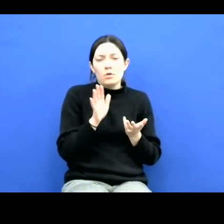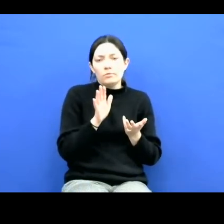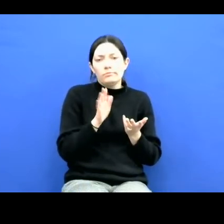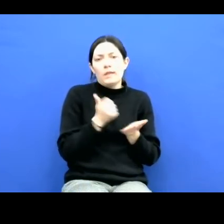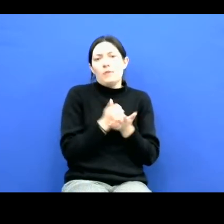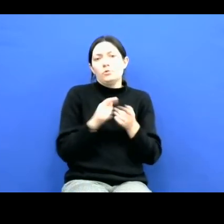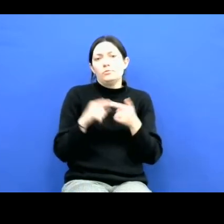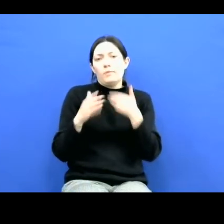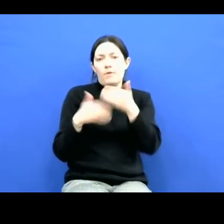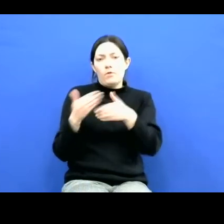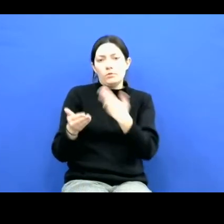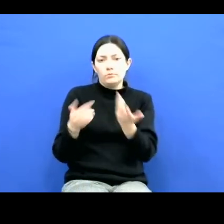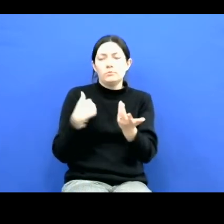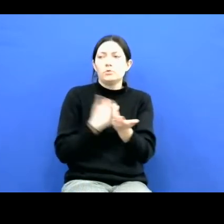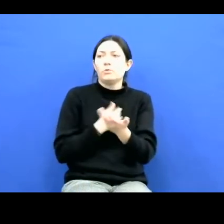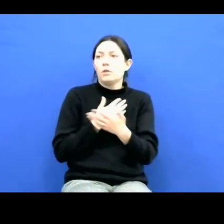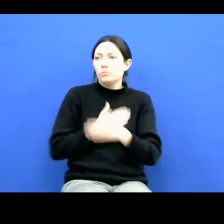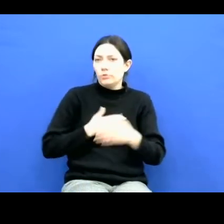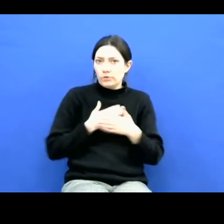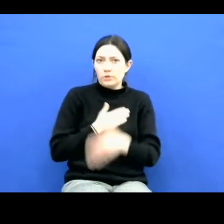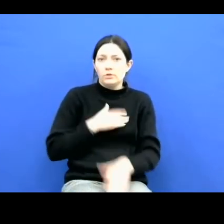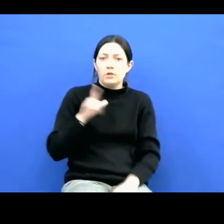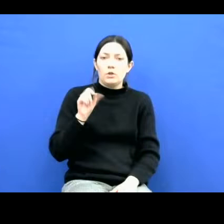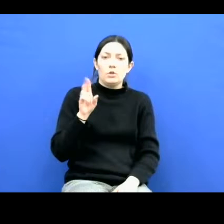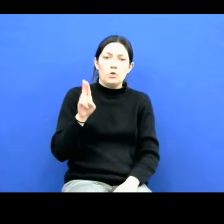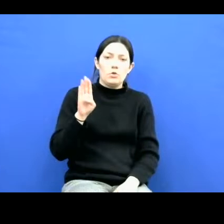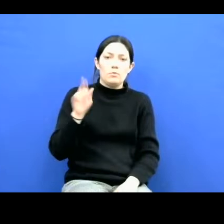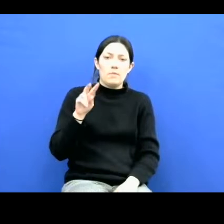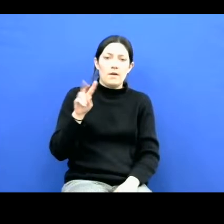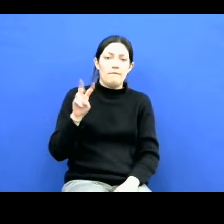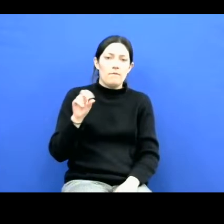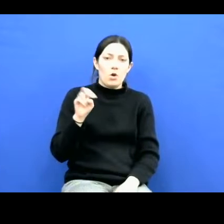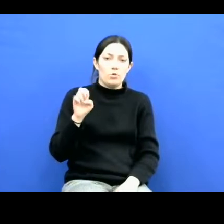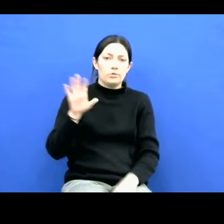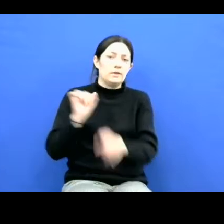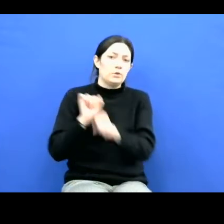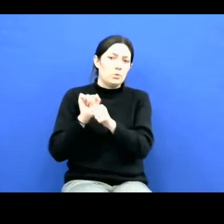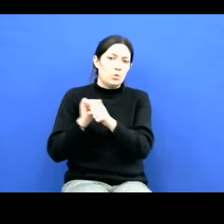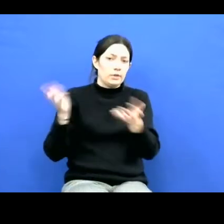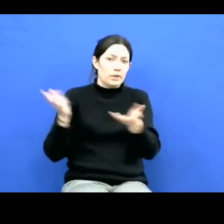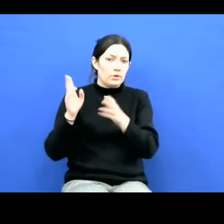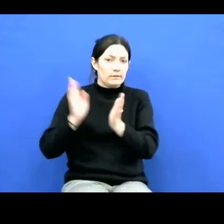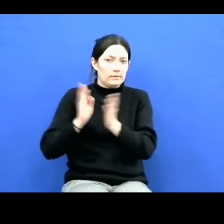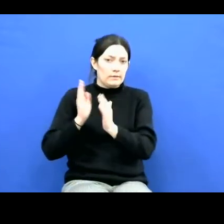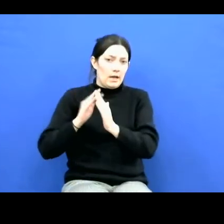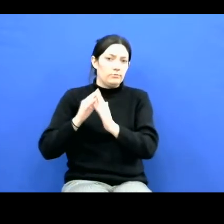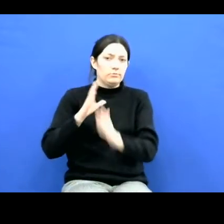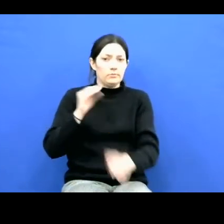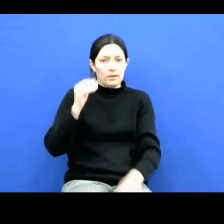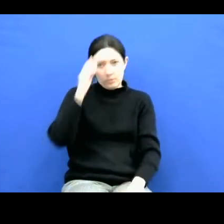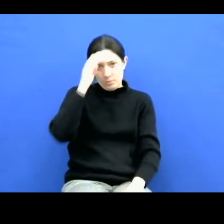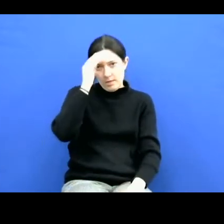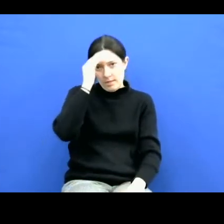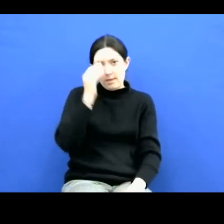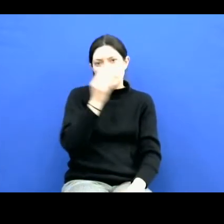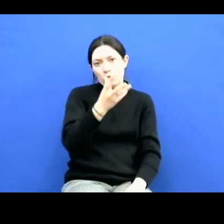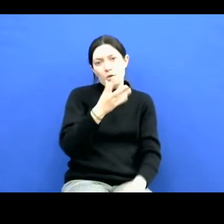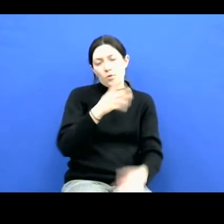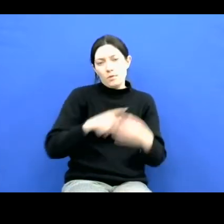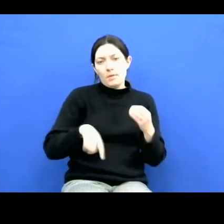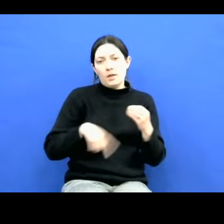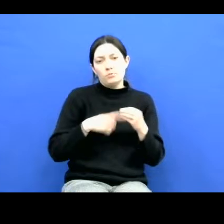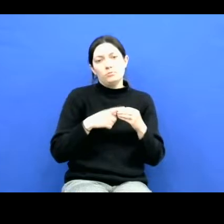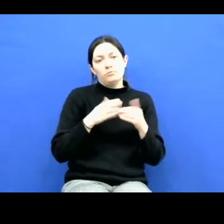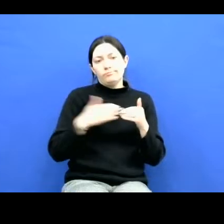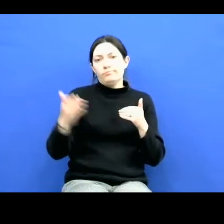Mr. Bavone does in town, and we'll but like I said, in terms of